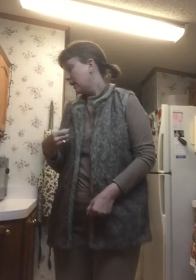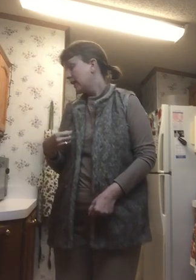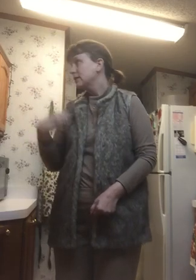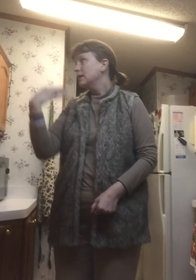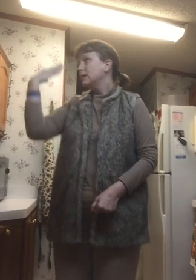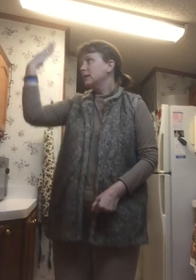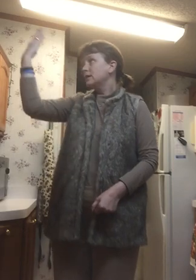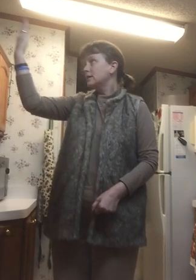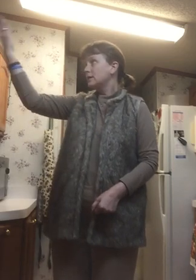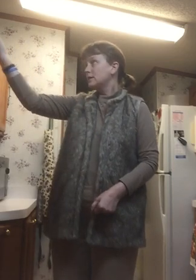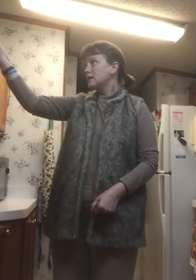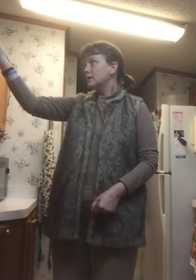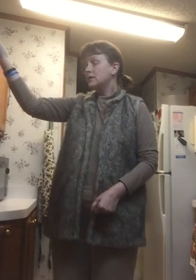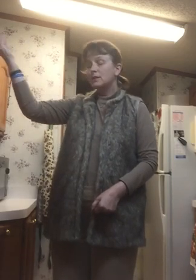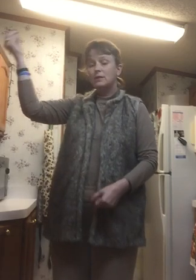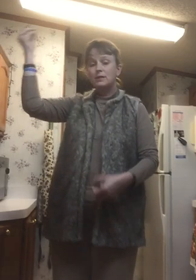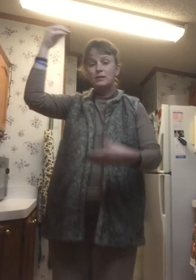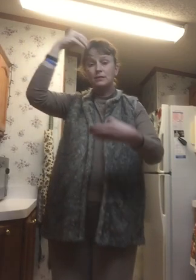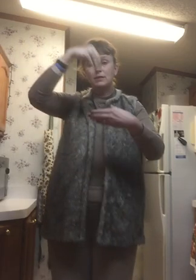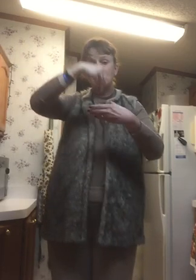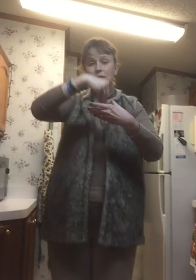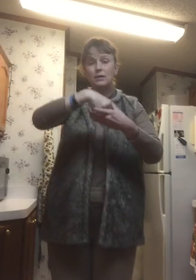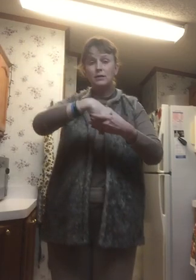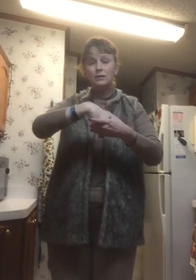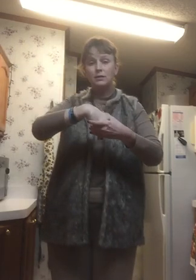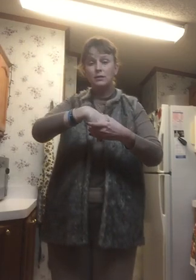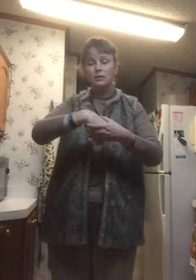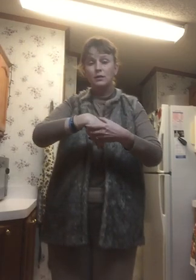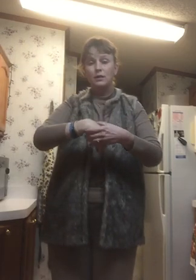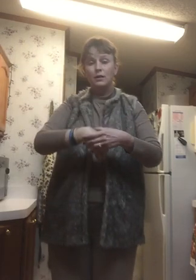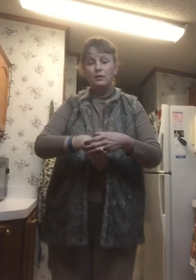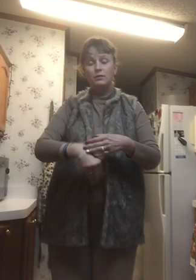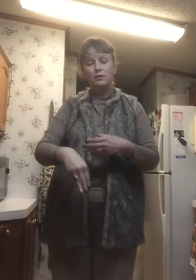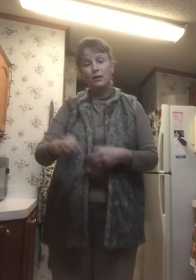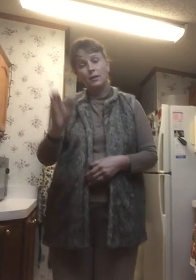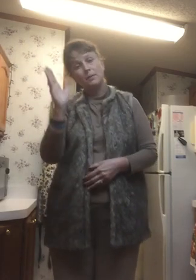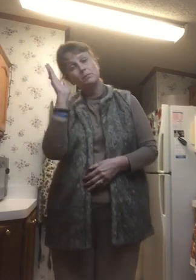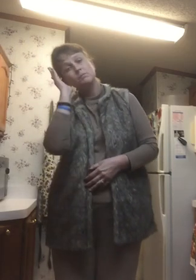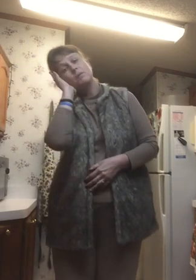that he is in the